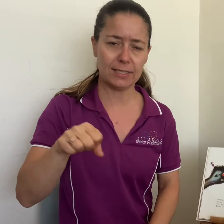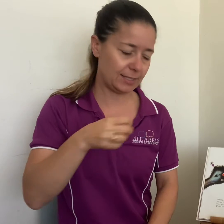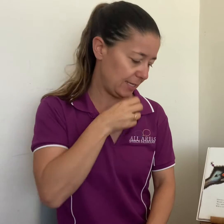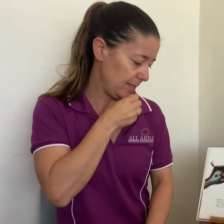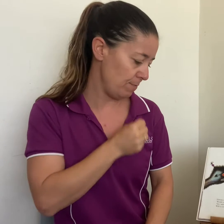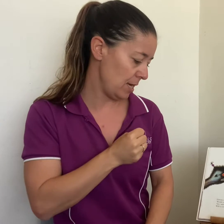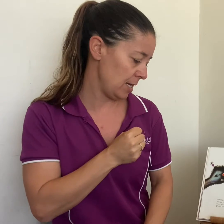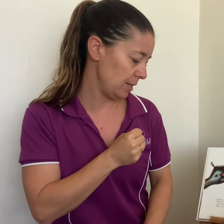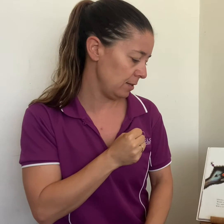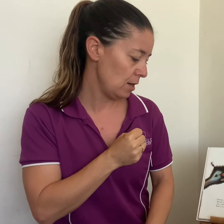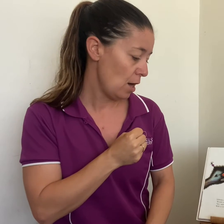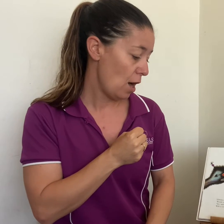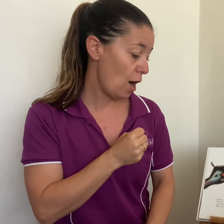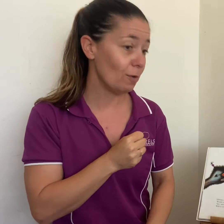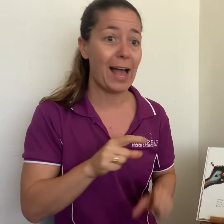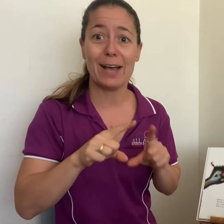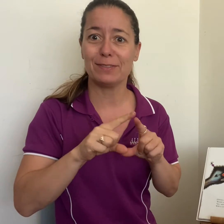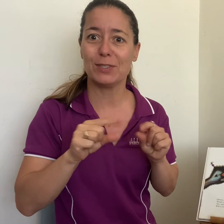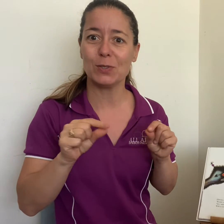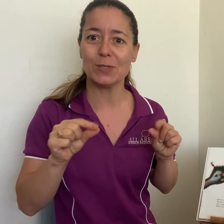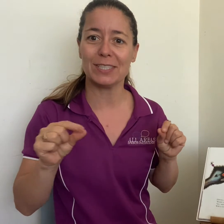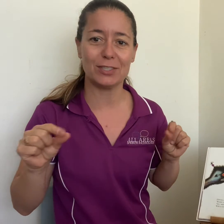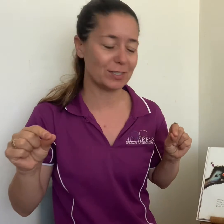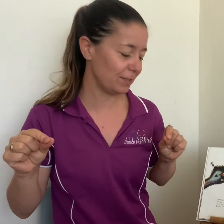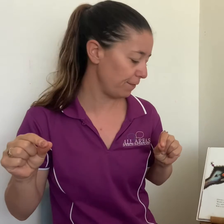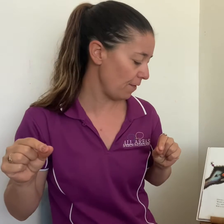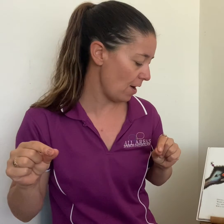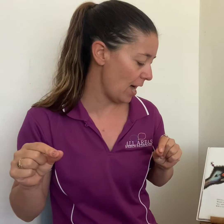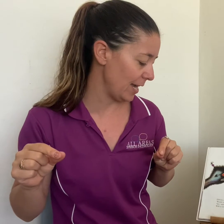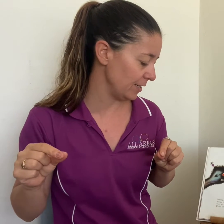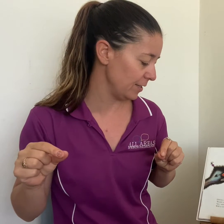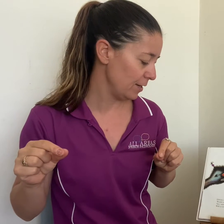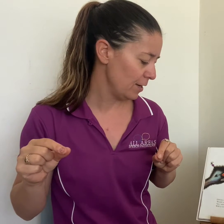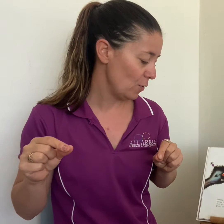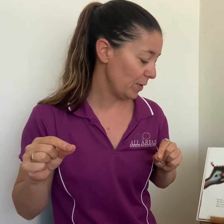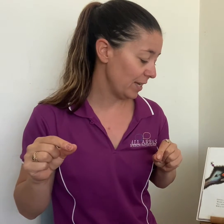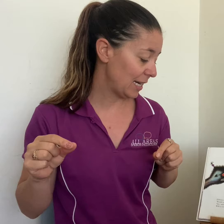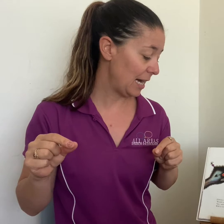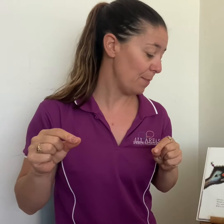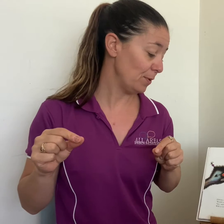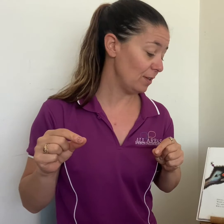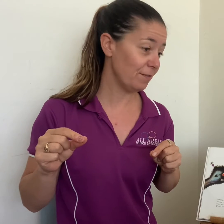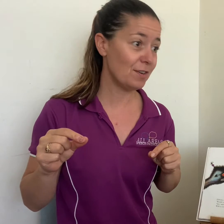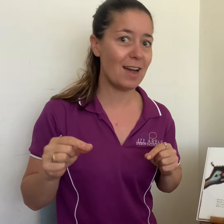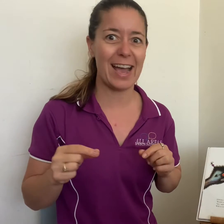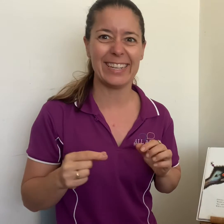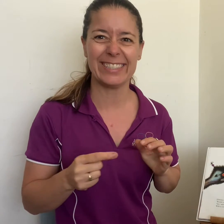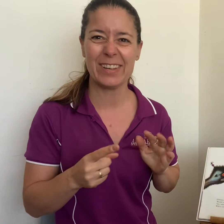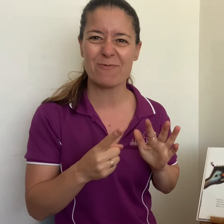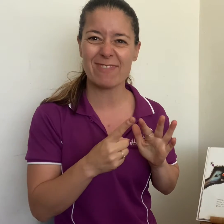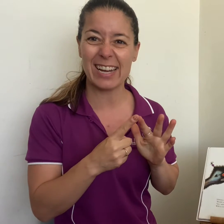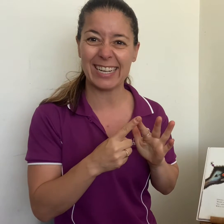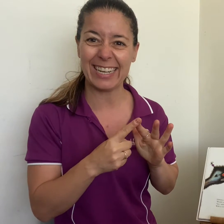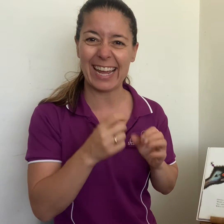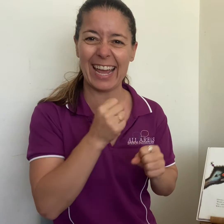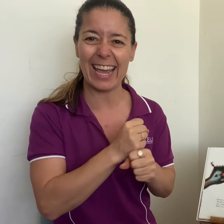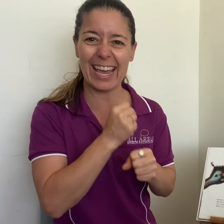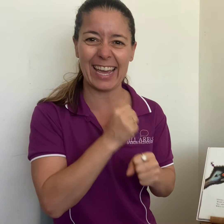said the man. I'll have sausages fried with a couple of nice runny